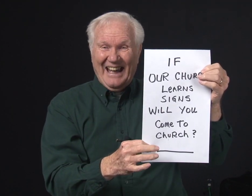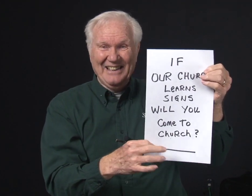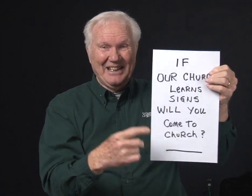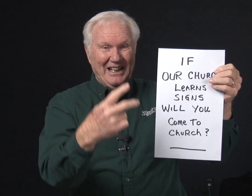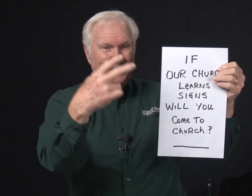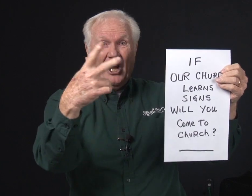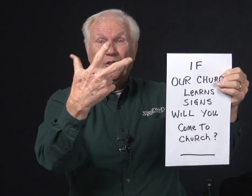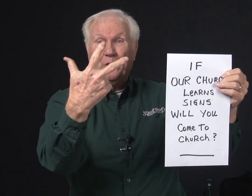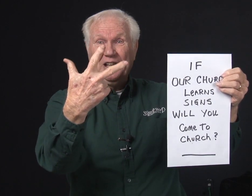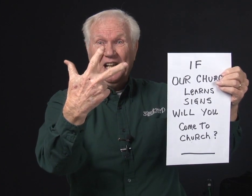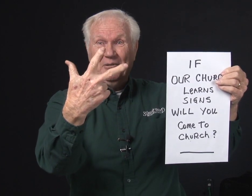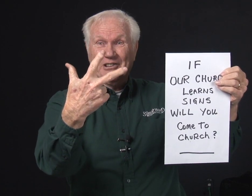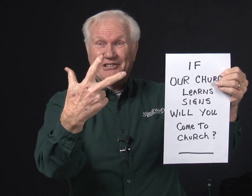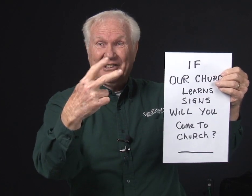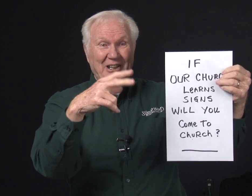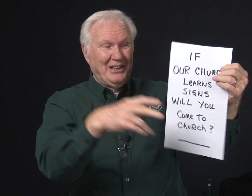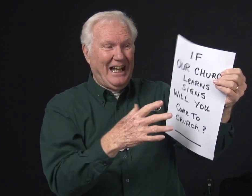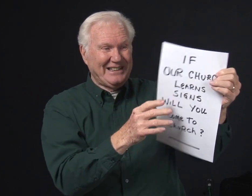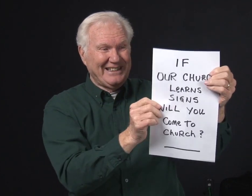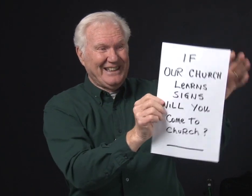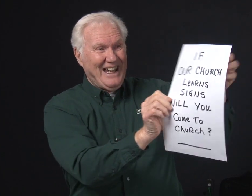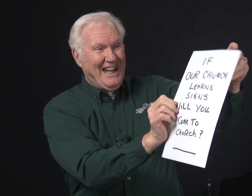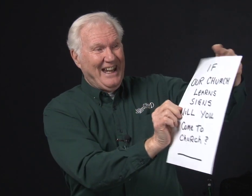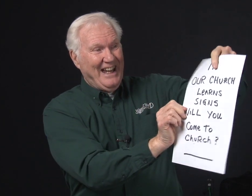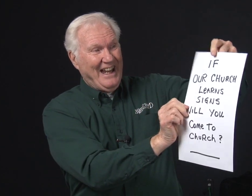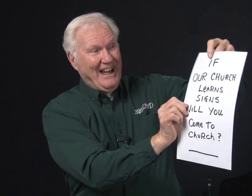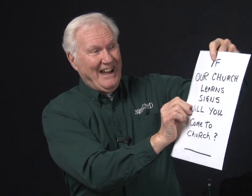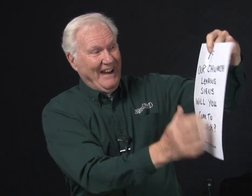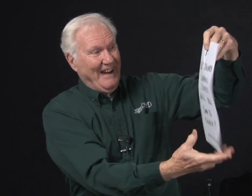And three of us, I said,